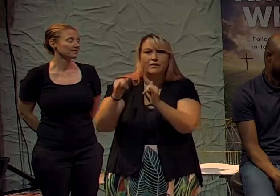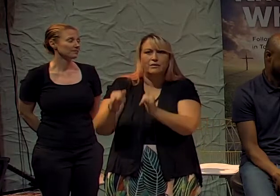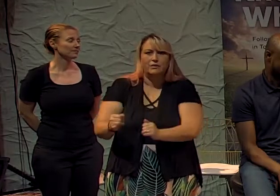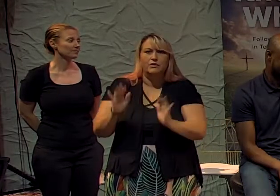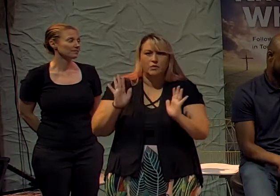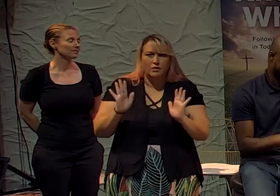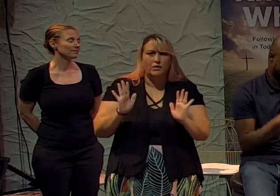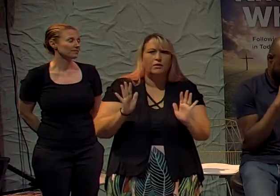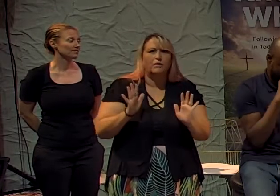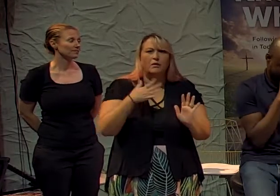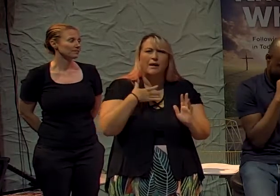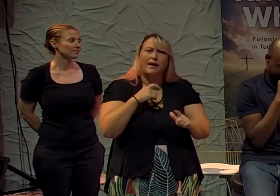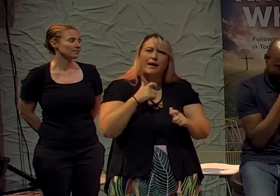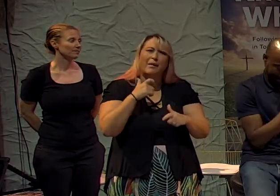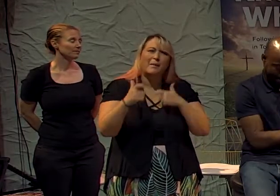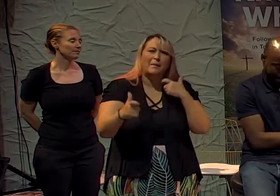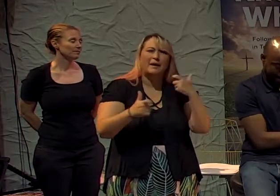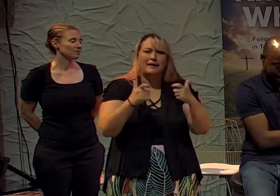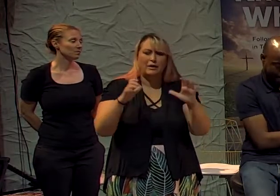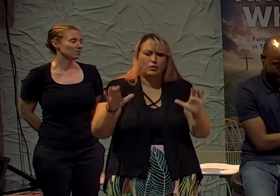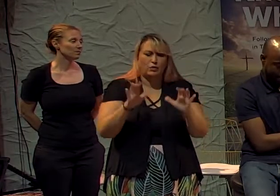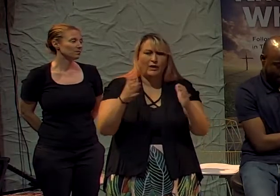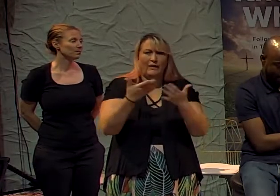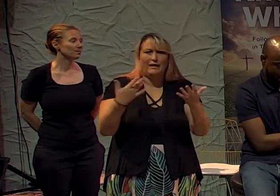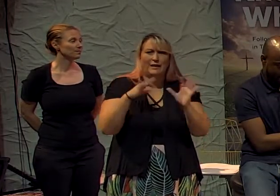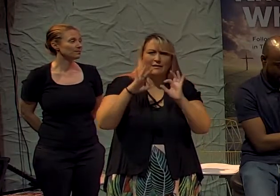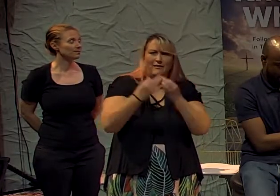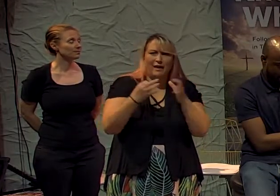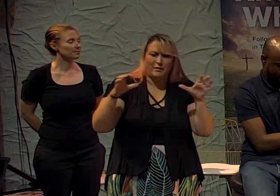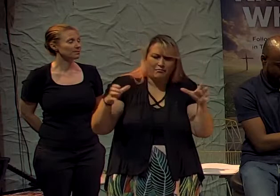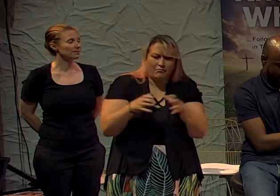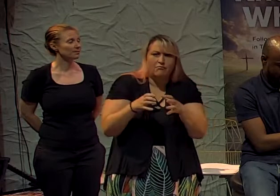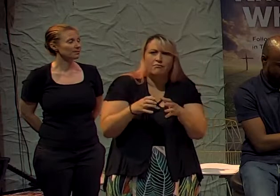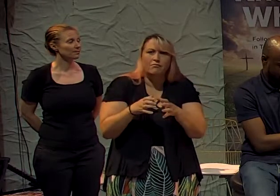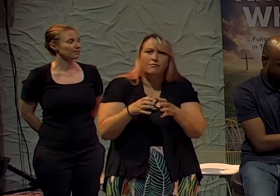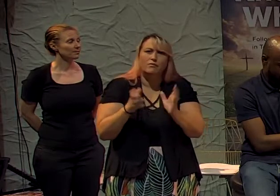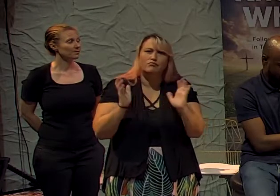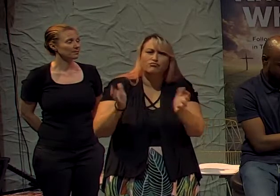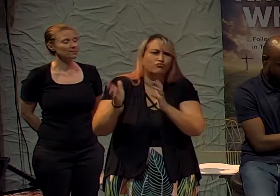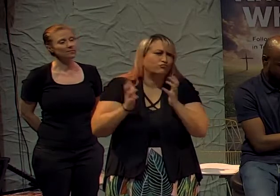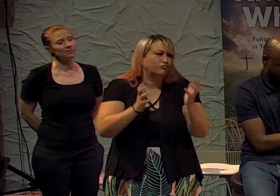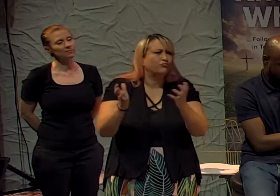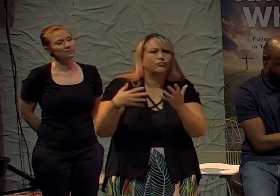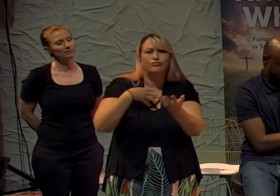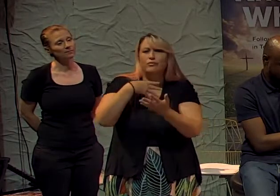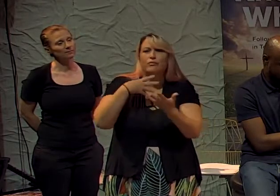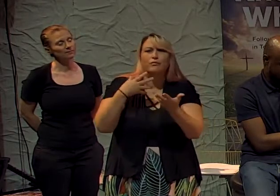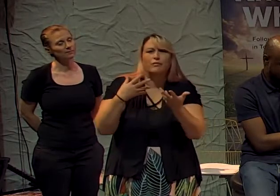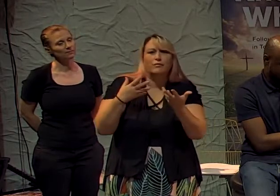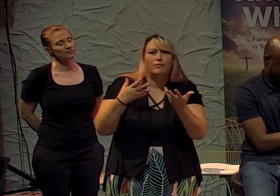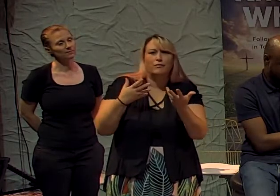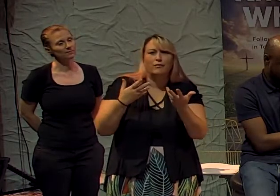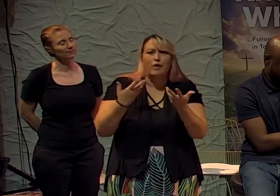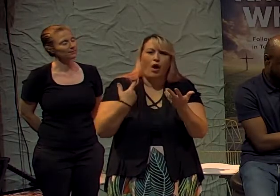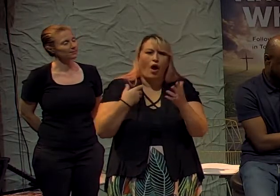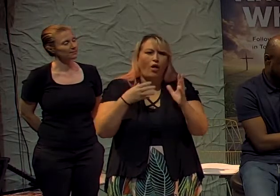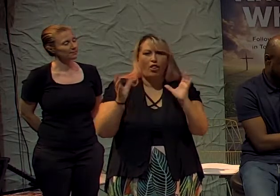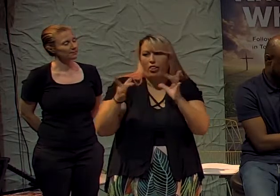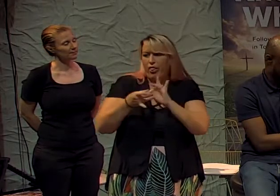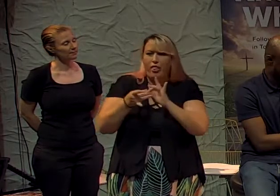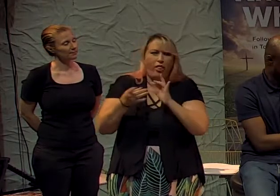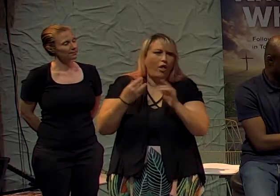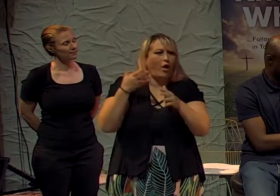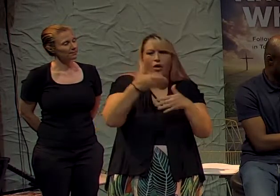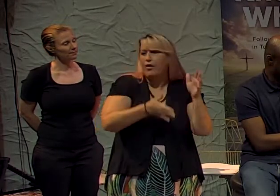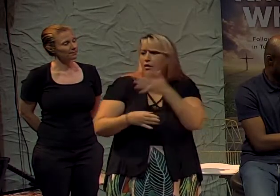make a big deal about doing things as a family, and even to this day, we get together as a family and we're talking all over each other. We can't get it all in because